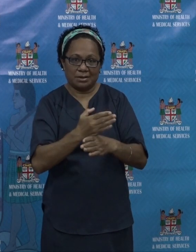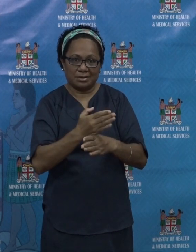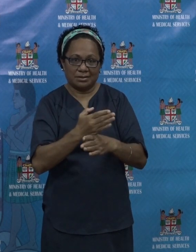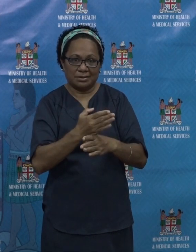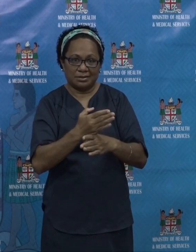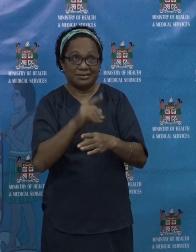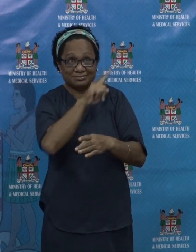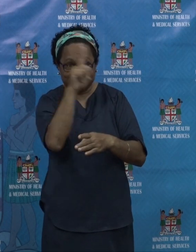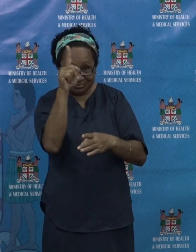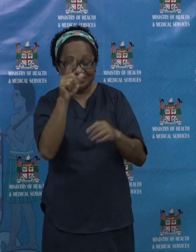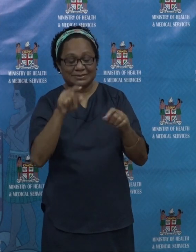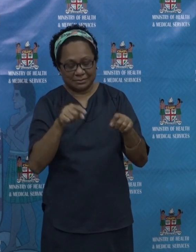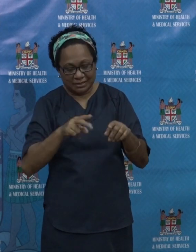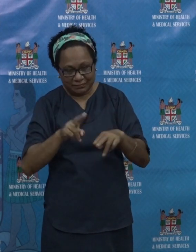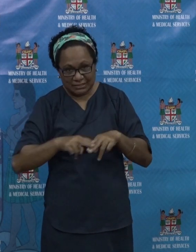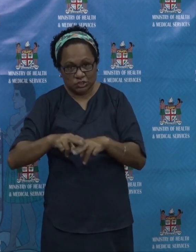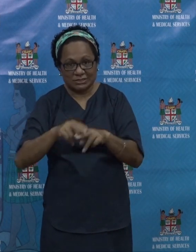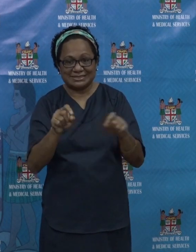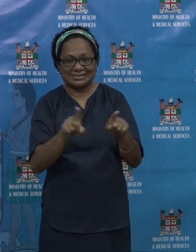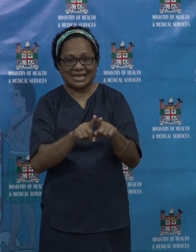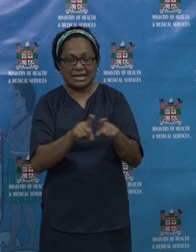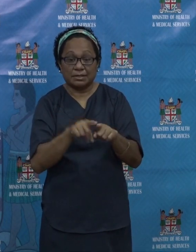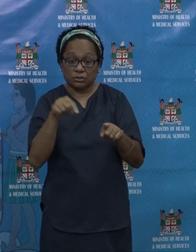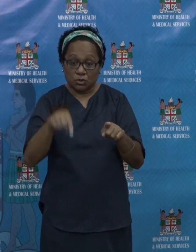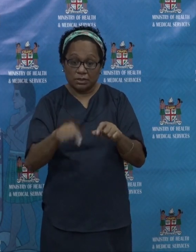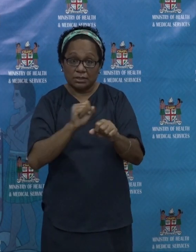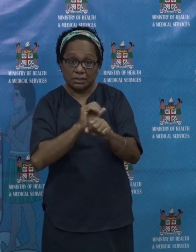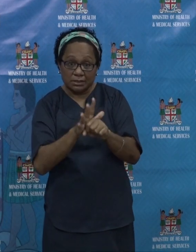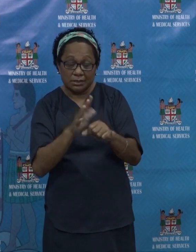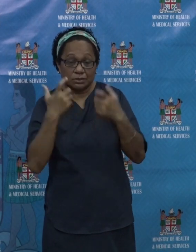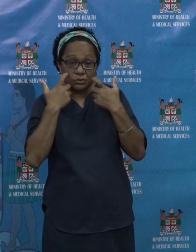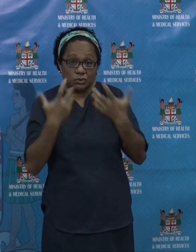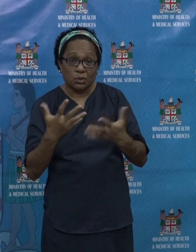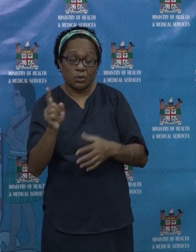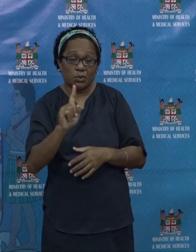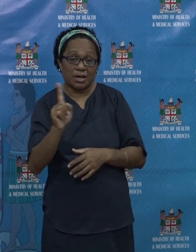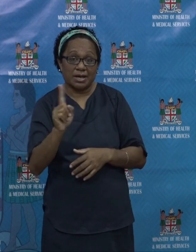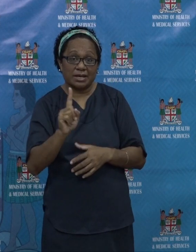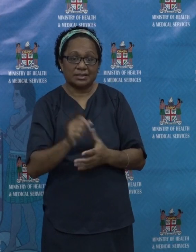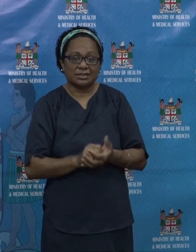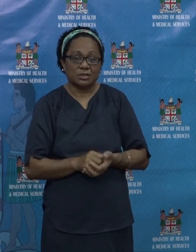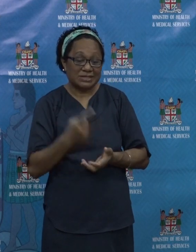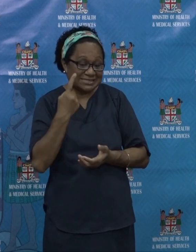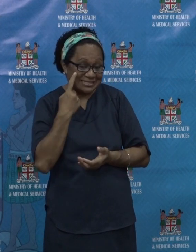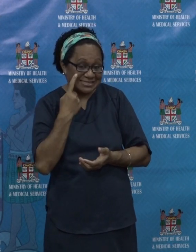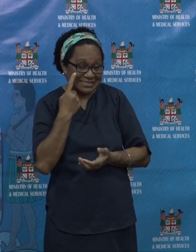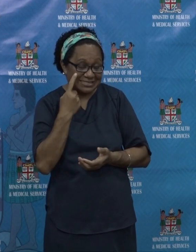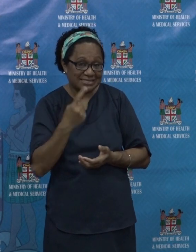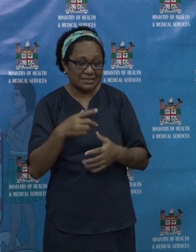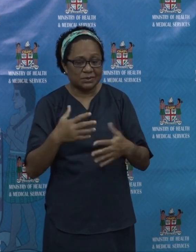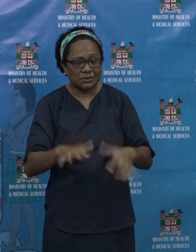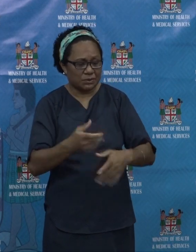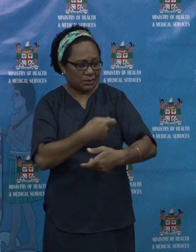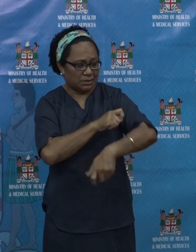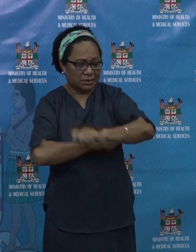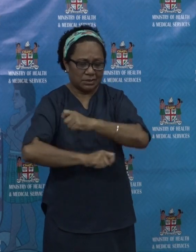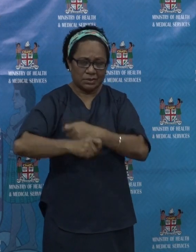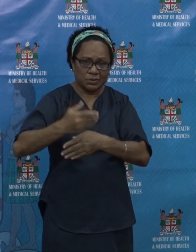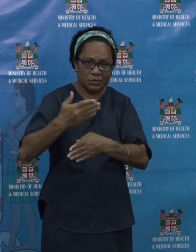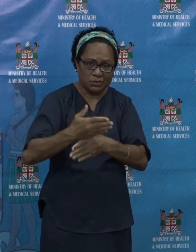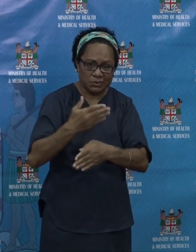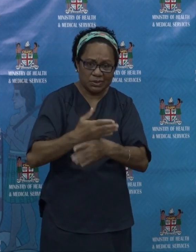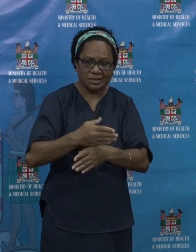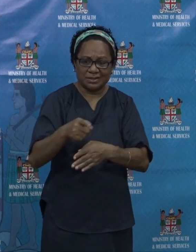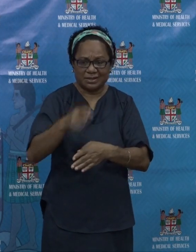This current crisis is demonstrating the essential, tireless, innovative, and too often